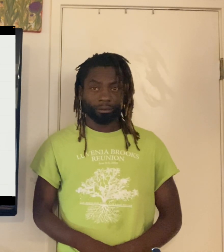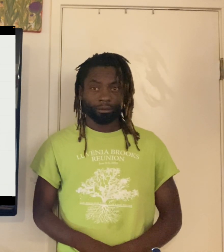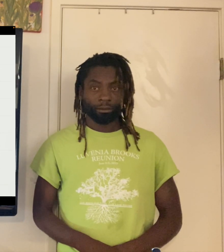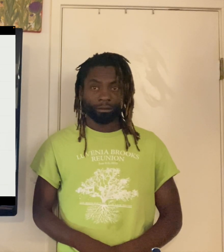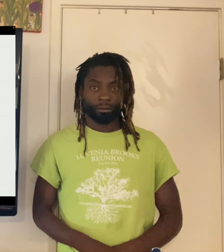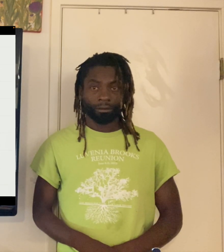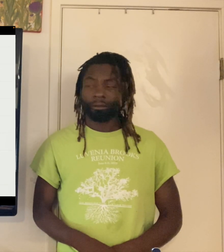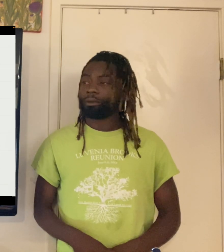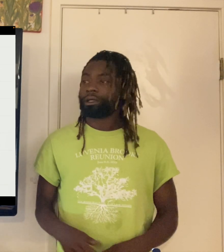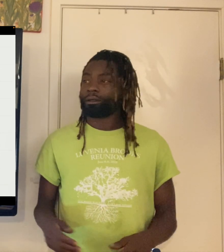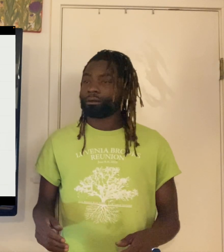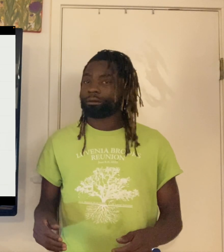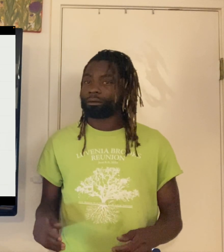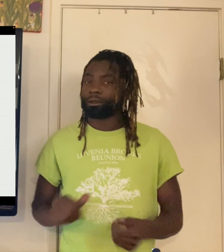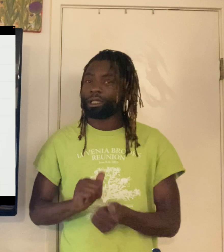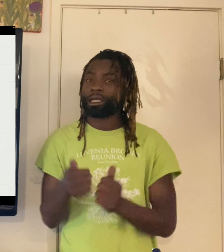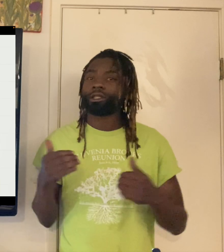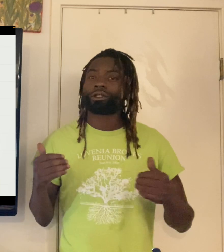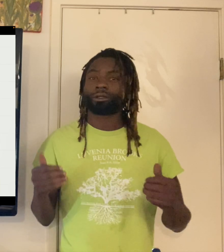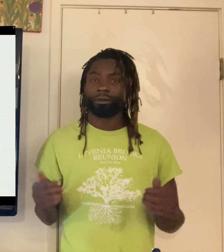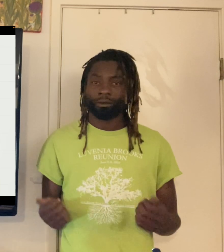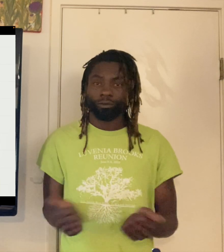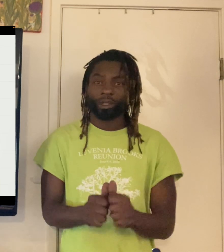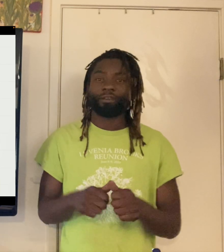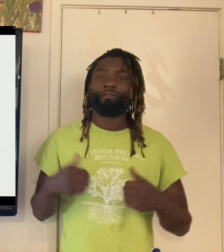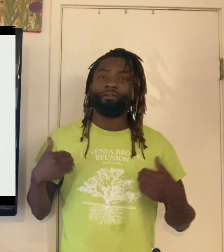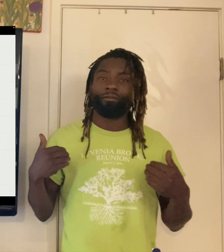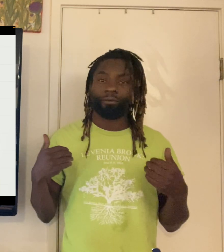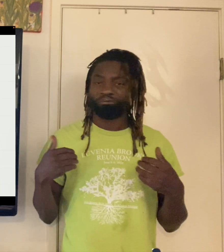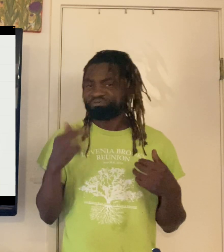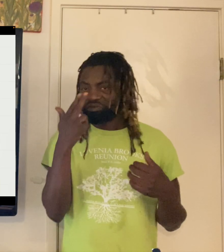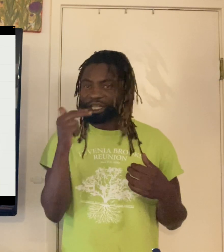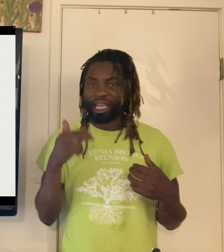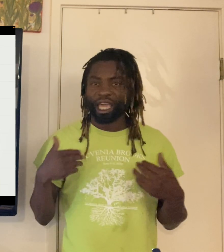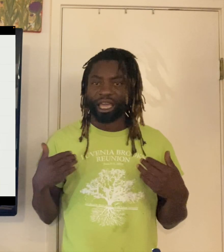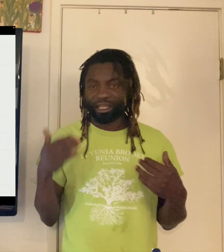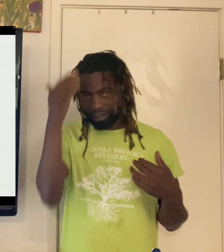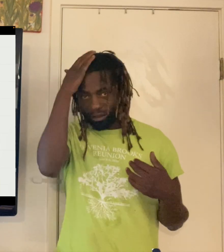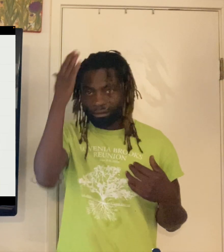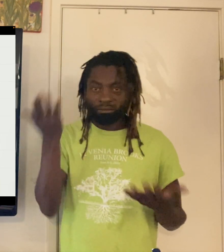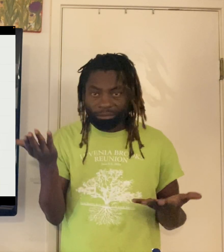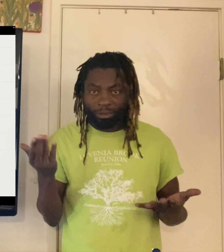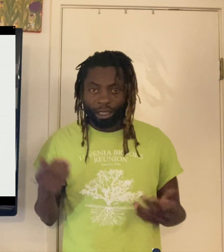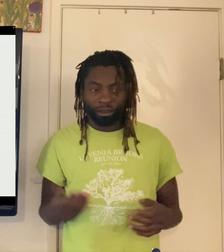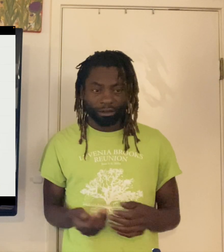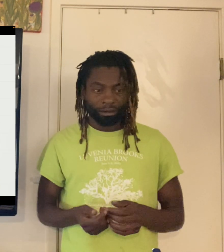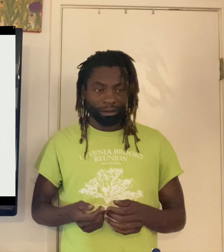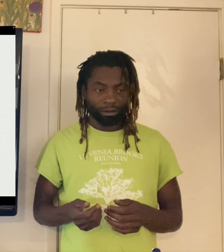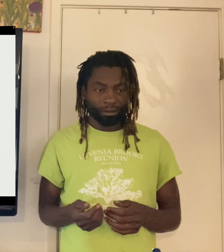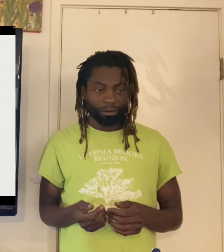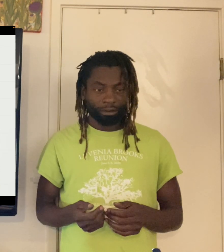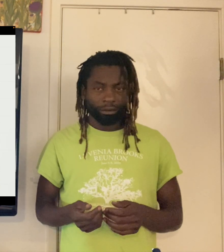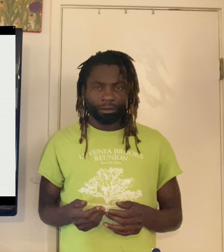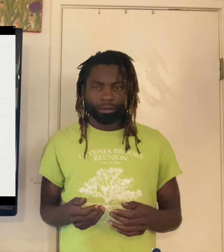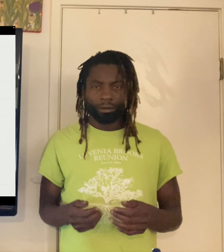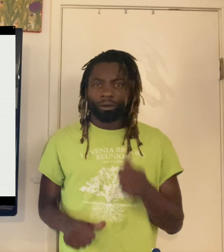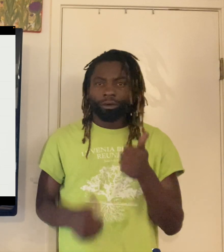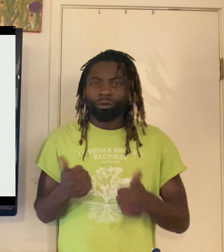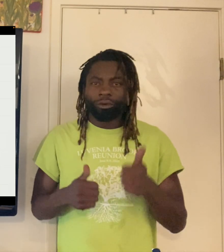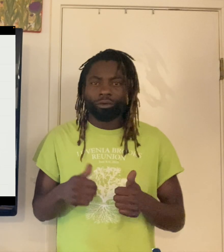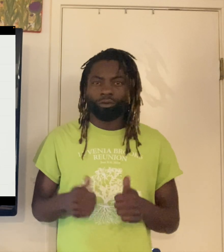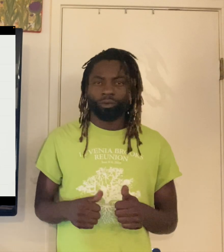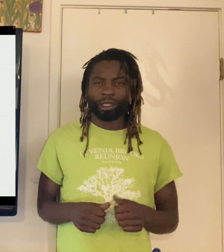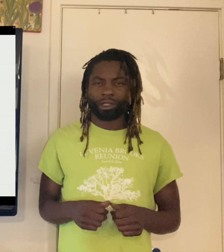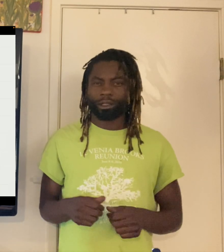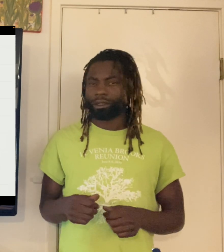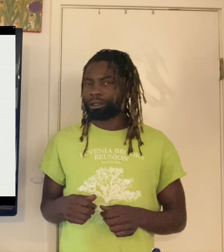cow. And they all have funny hats. But I want to know which cow has the tallest hat.